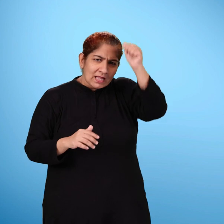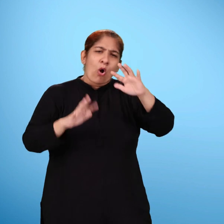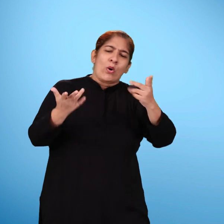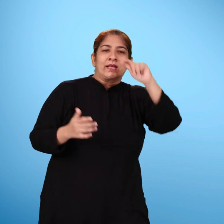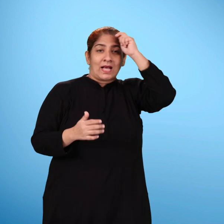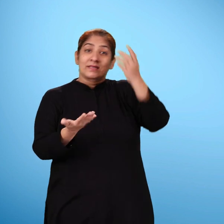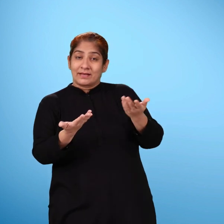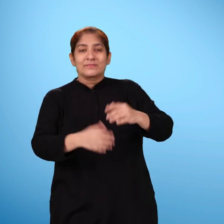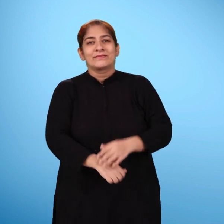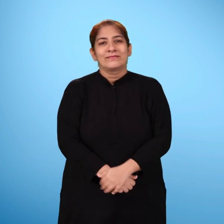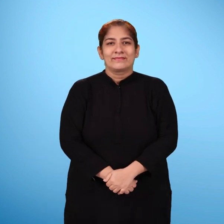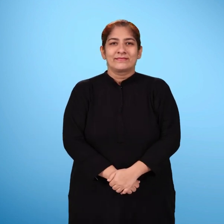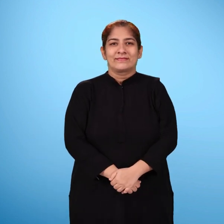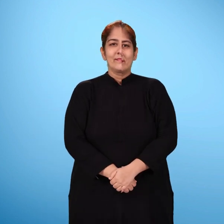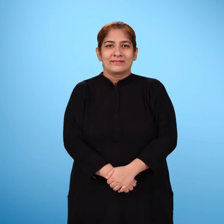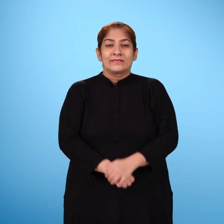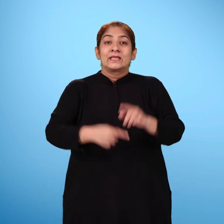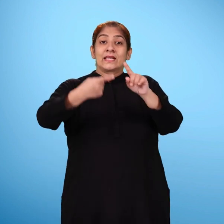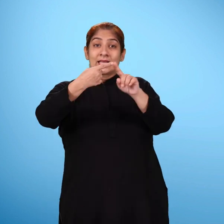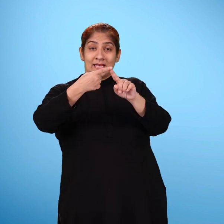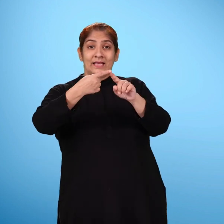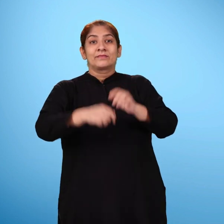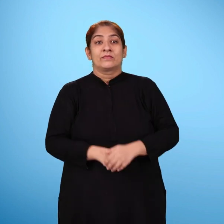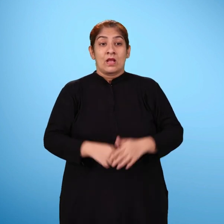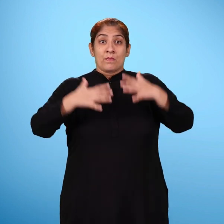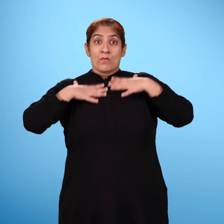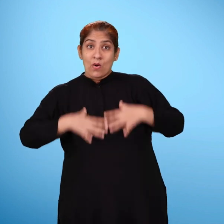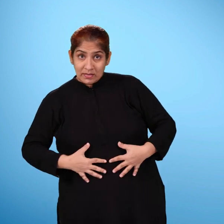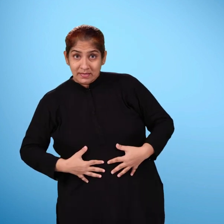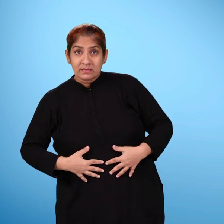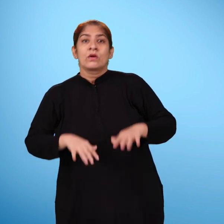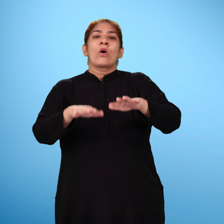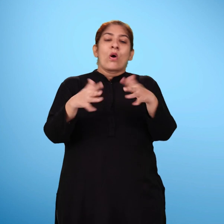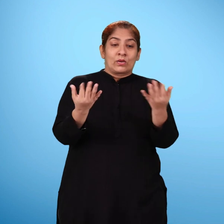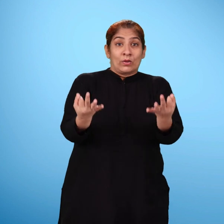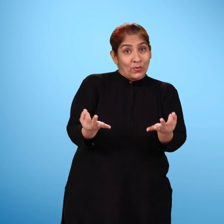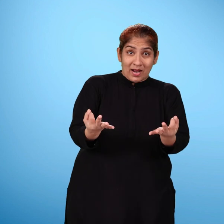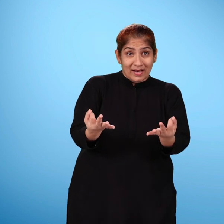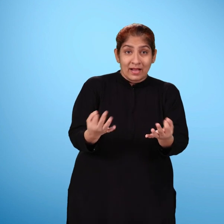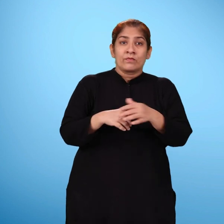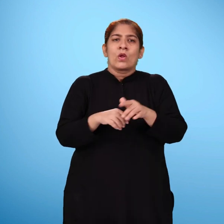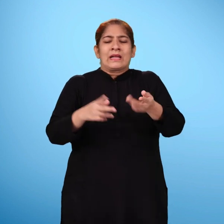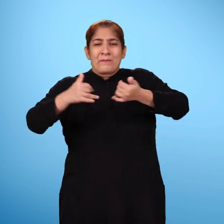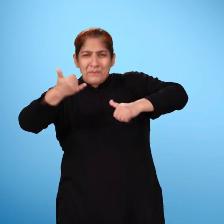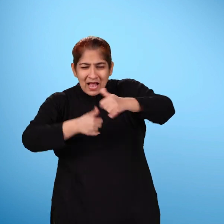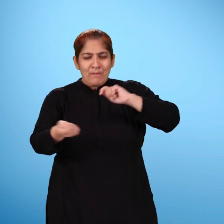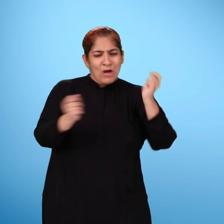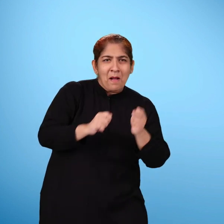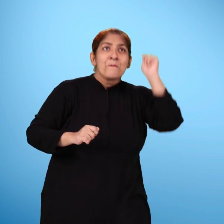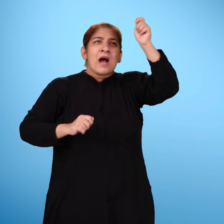Indian and foreign. Option E. Health, well-being, yoga and sports, and